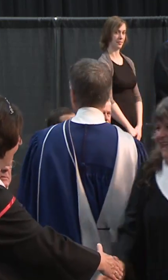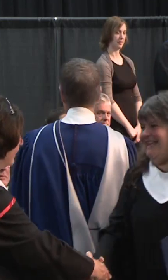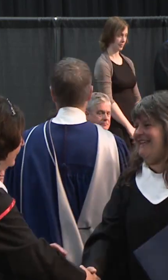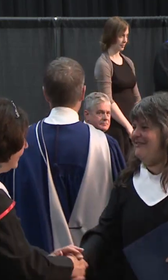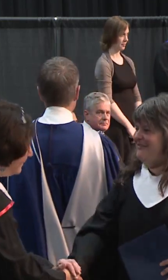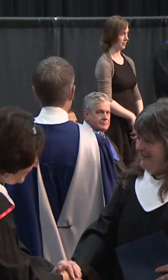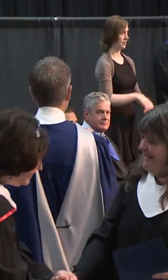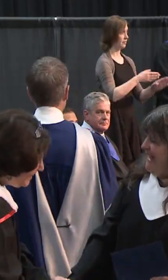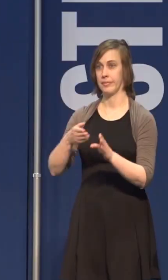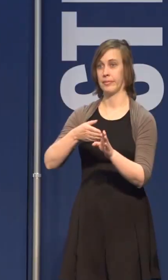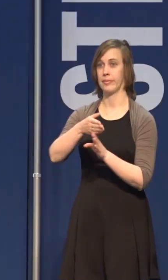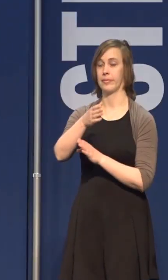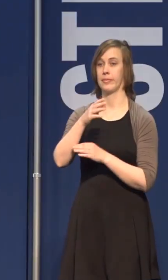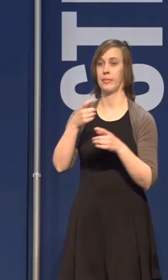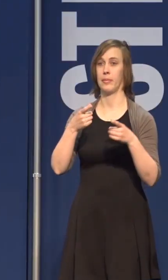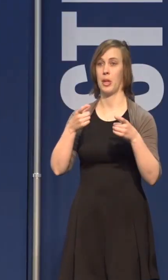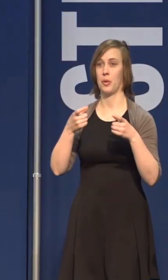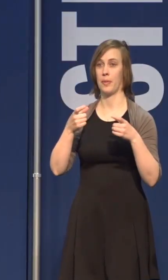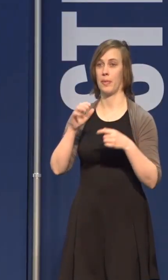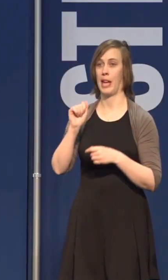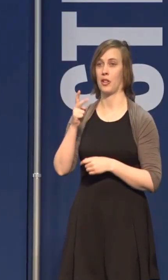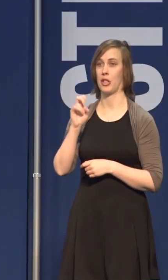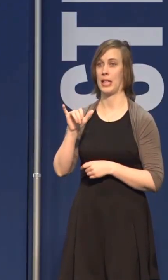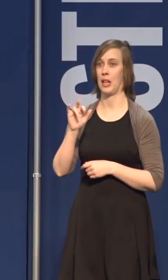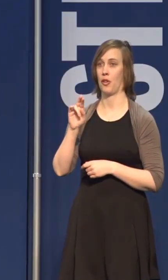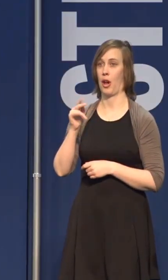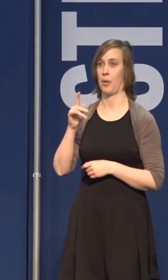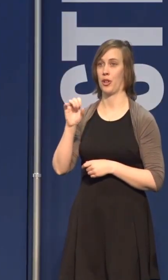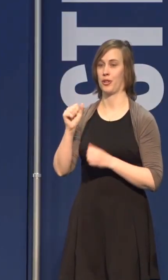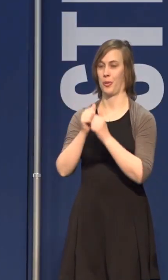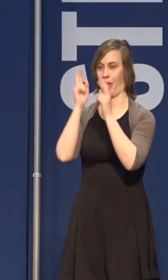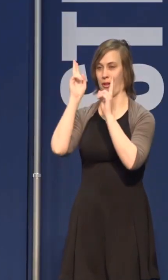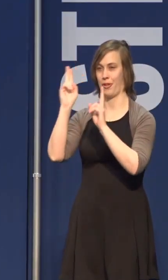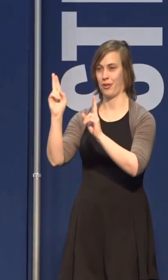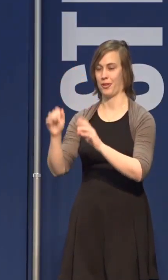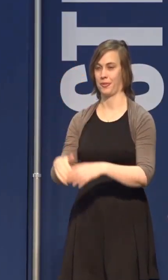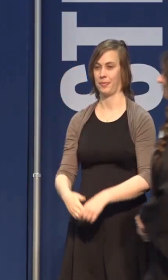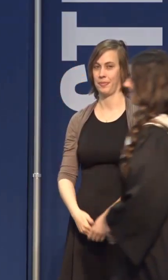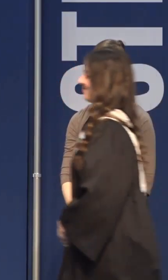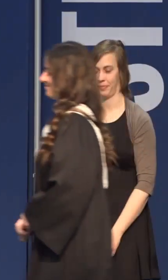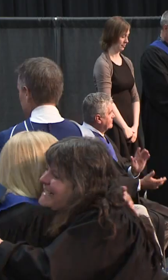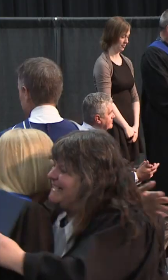With a concentration in management, Ashley Roberts with honors.